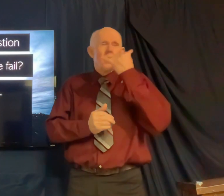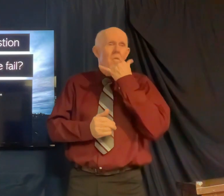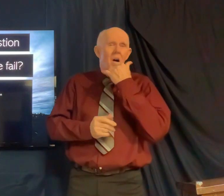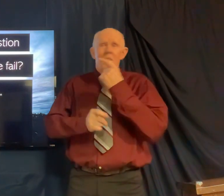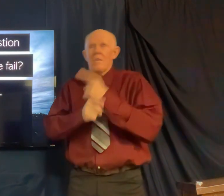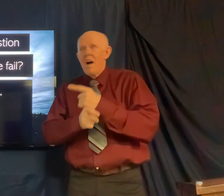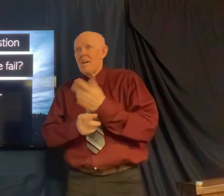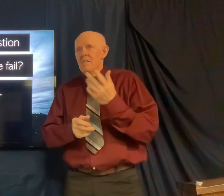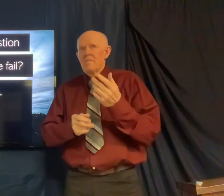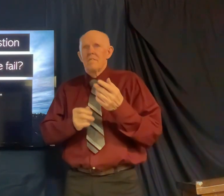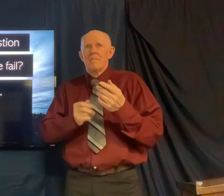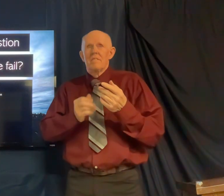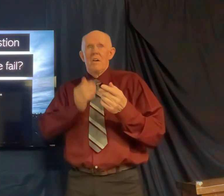We know wrong from right.